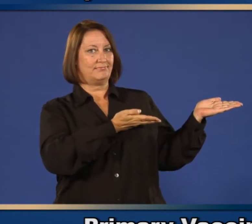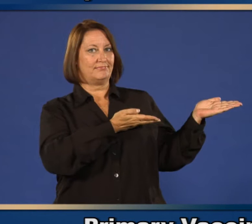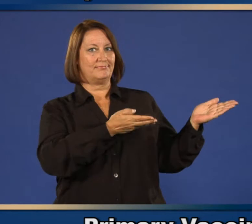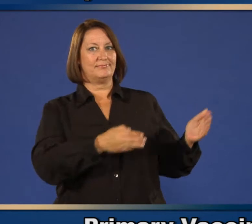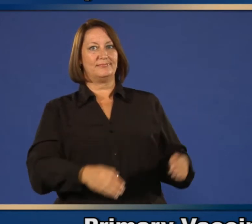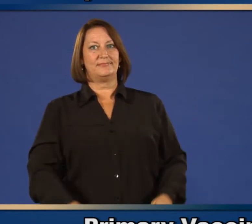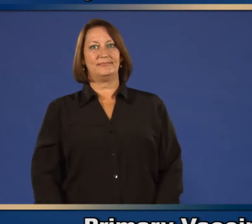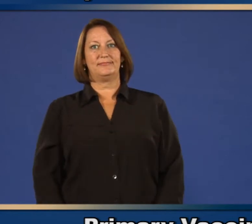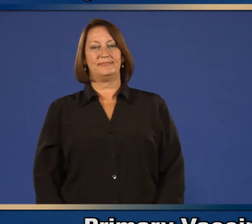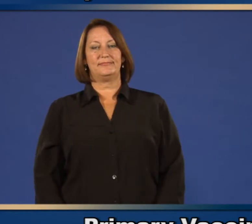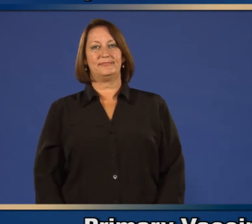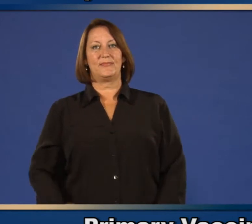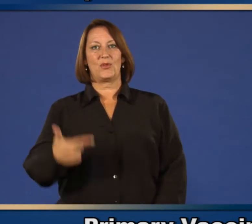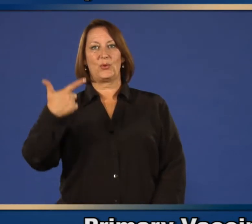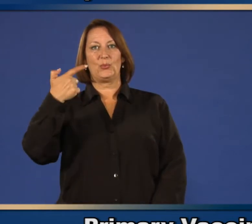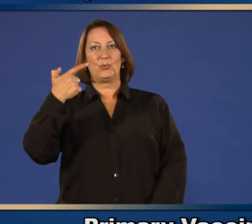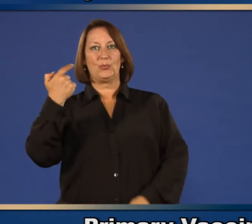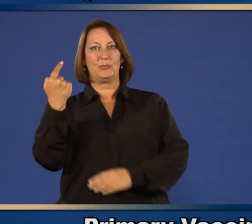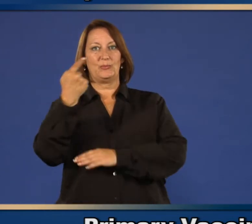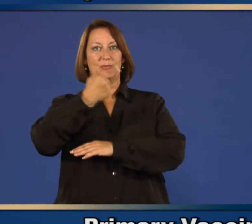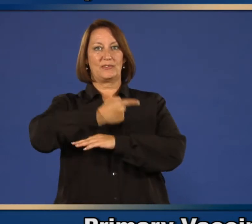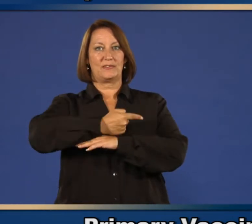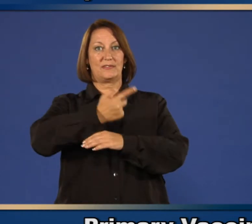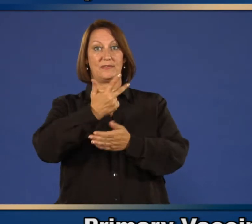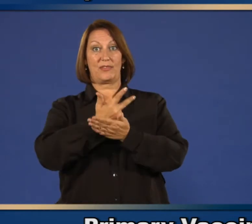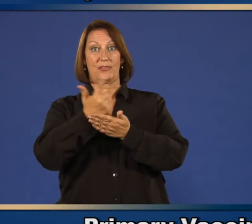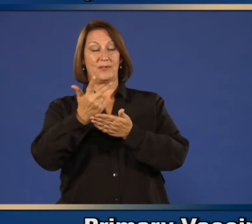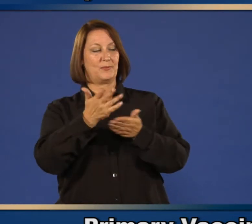Day 21.